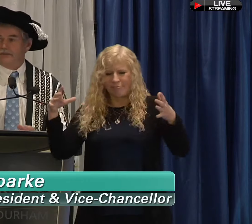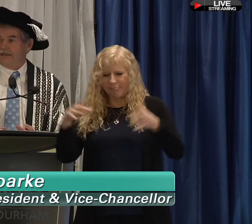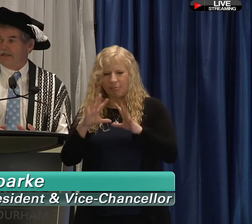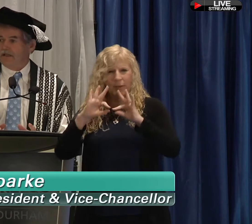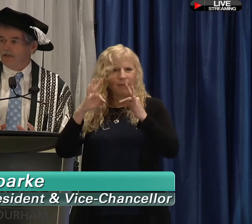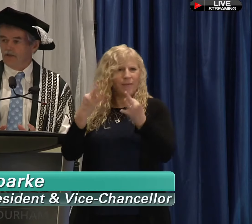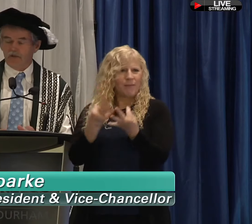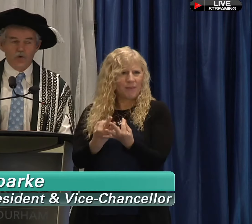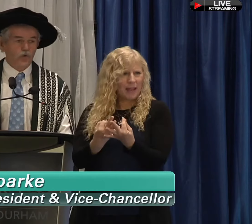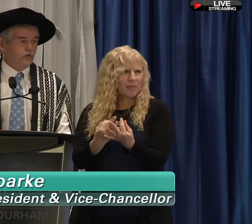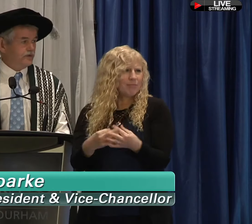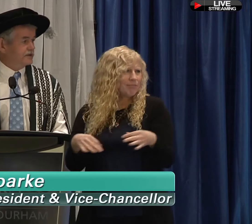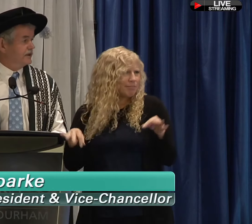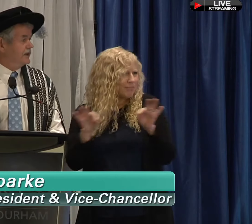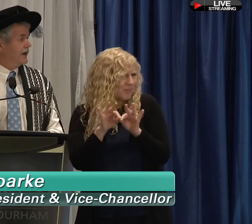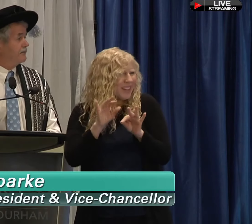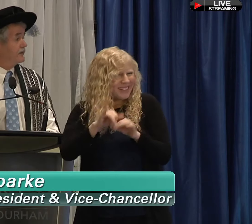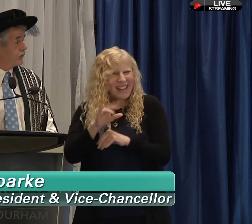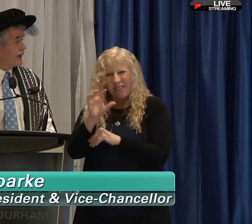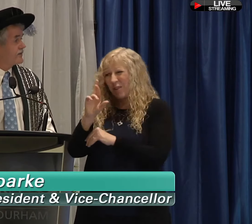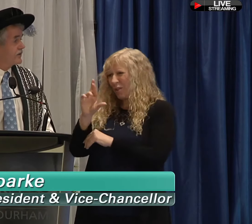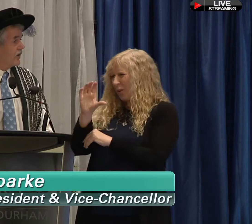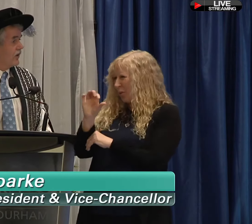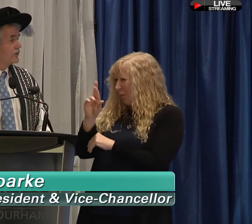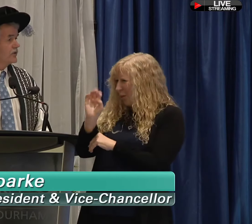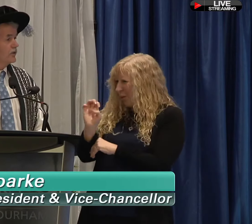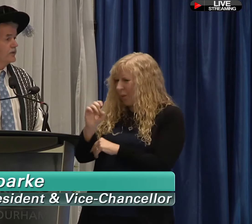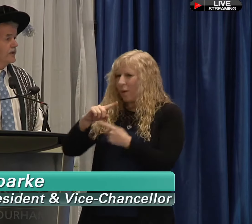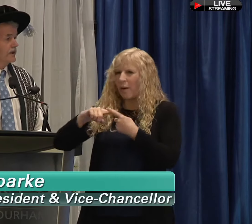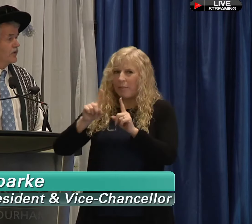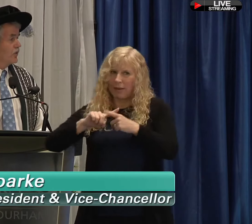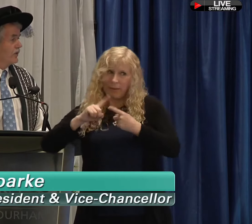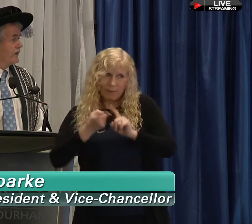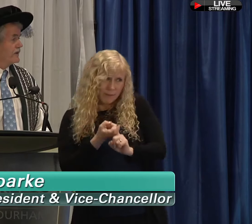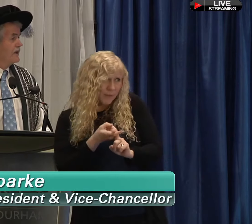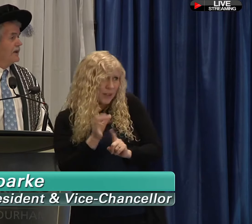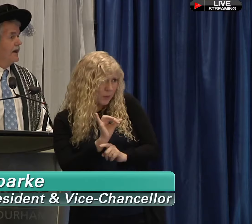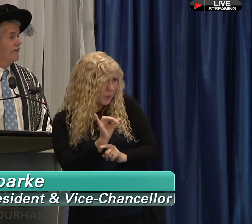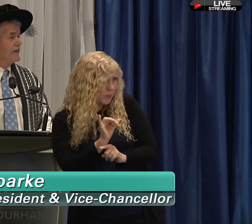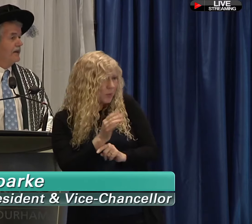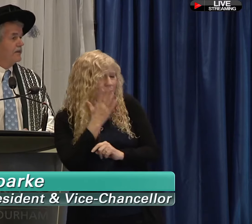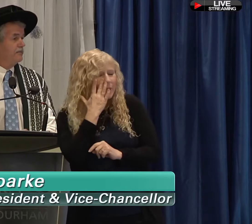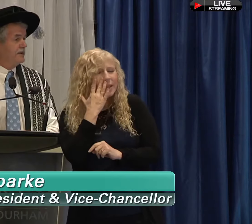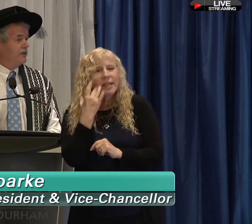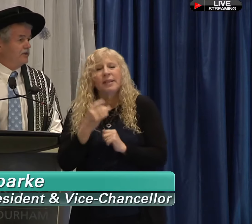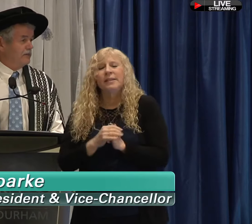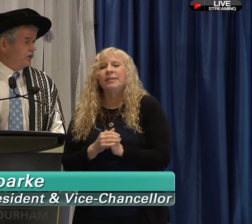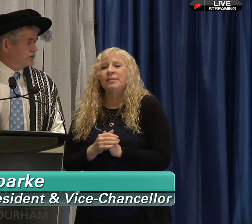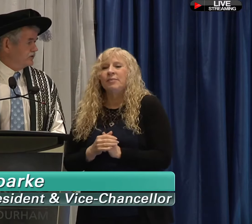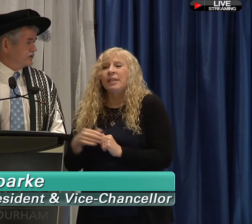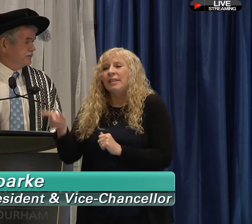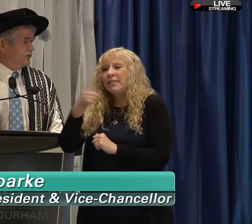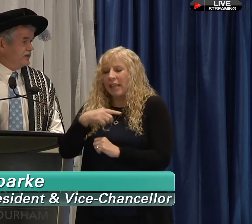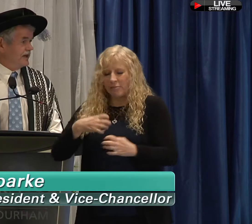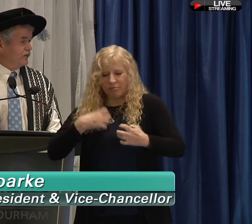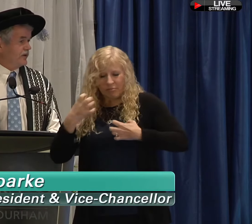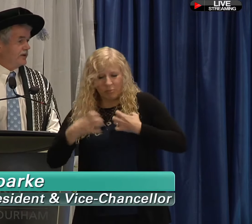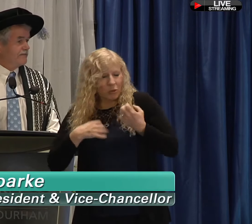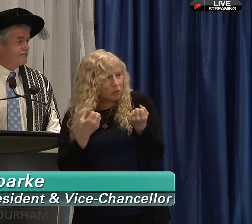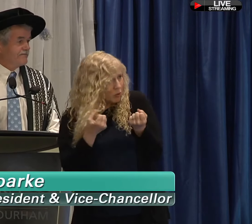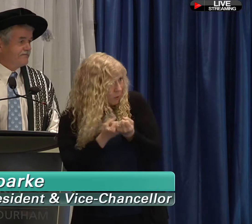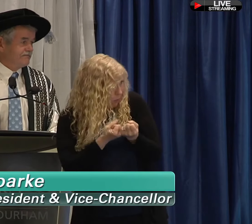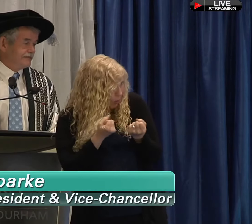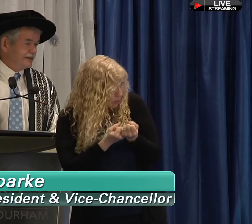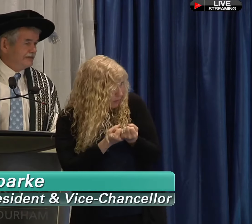That's typically the core of it. But friends are also the core of it. They've been your emotional support